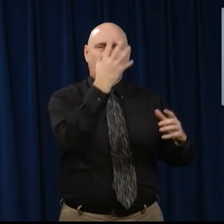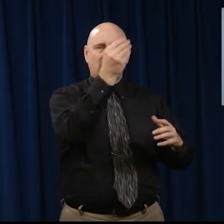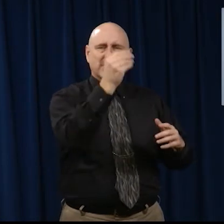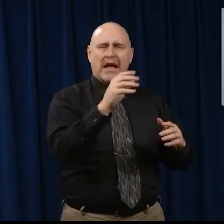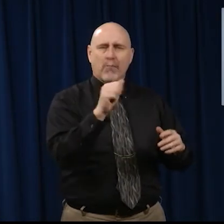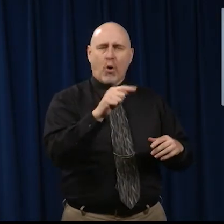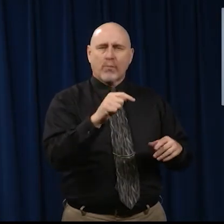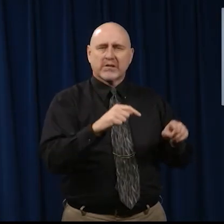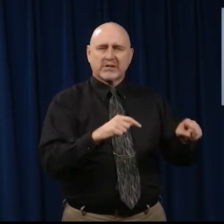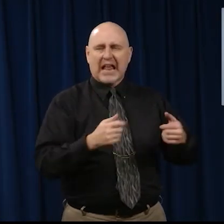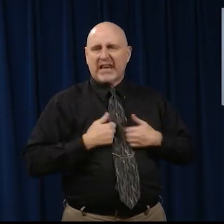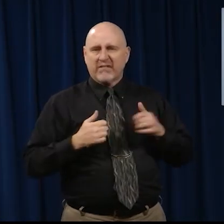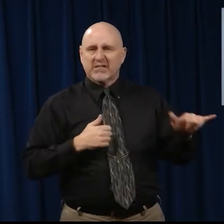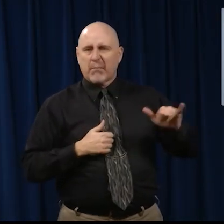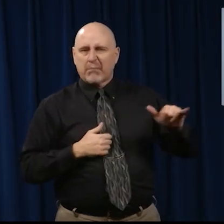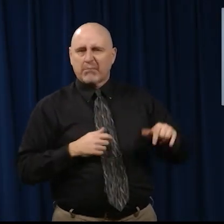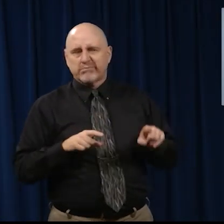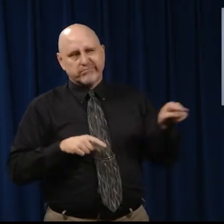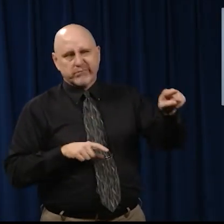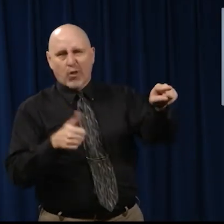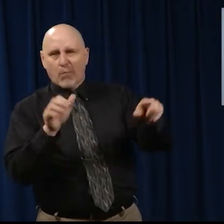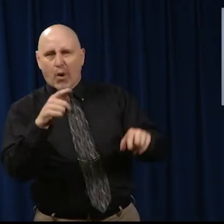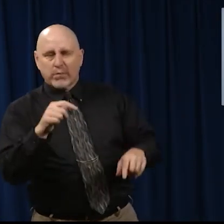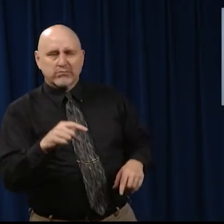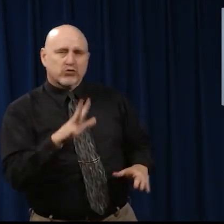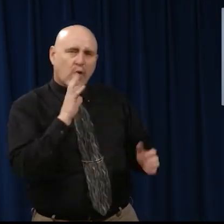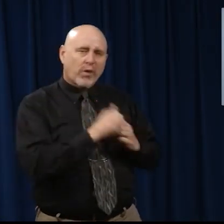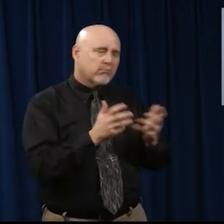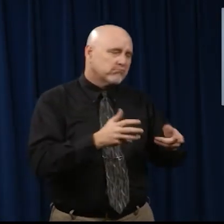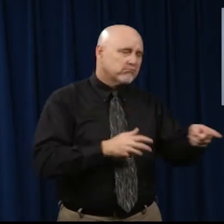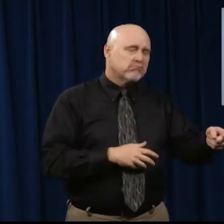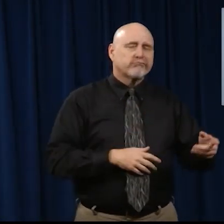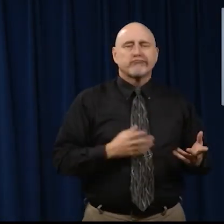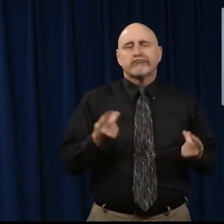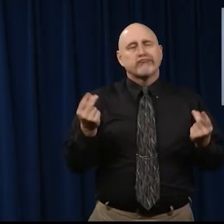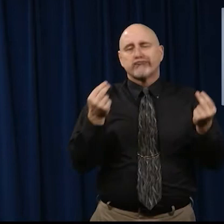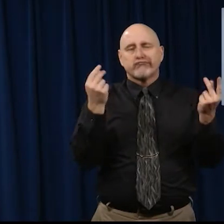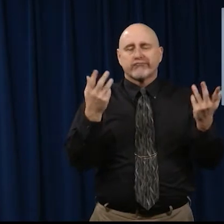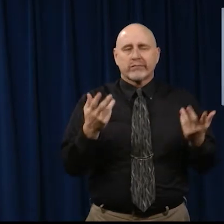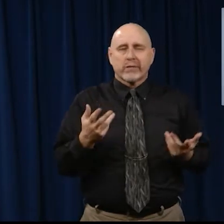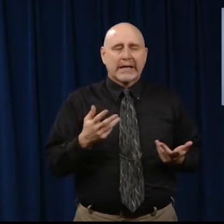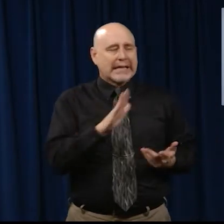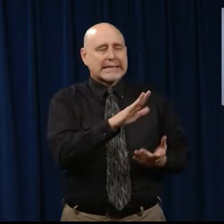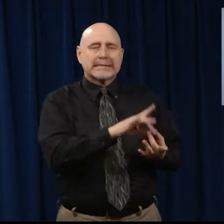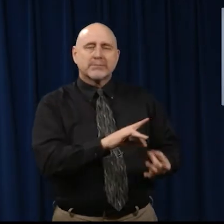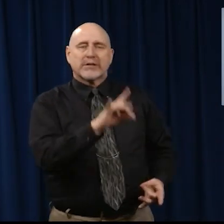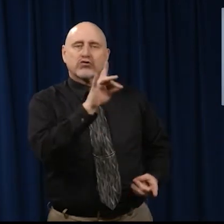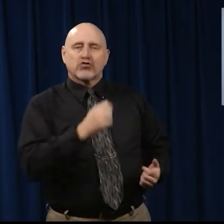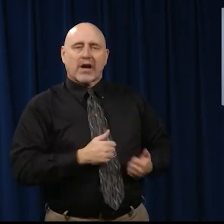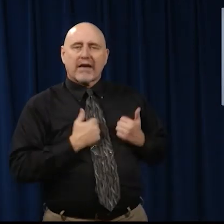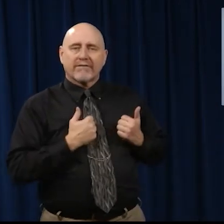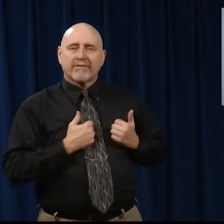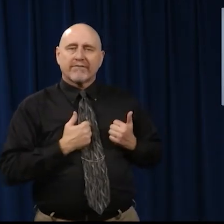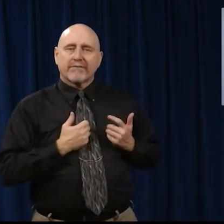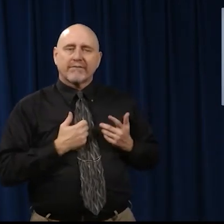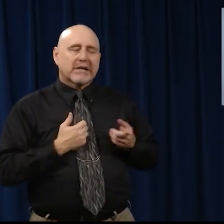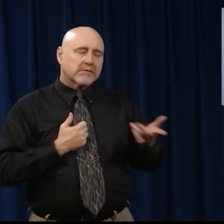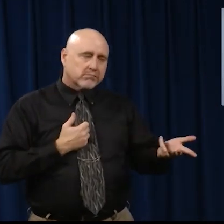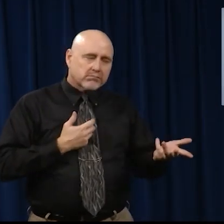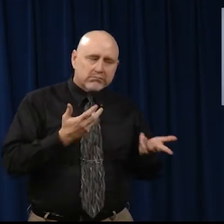basketball outside at the apartment complex where I lived. He lived in one of the apartments. I was talking to him about things pertaining to his spiritual life and things that